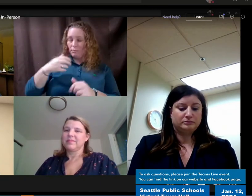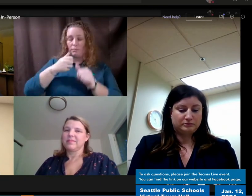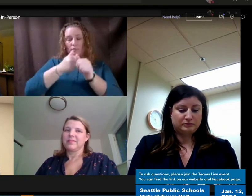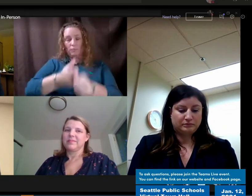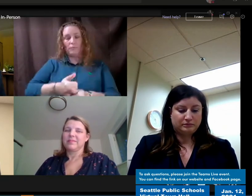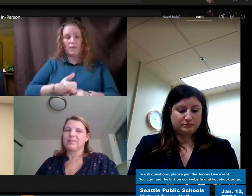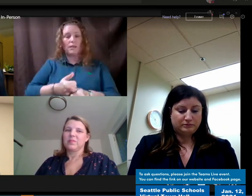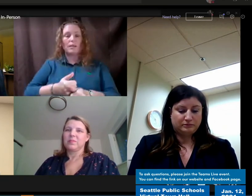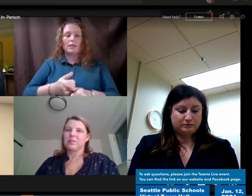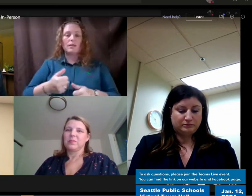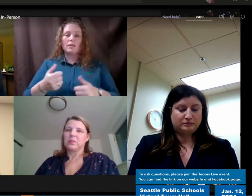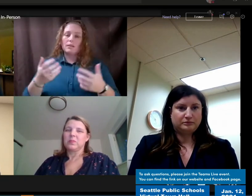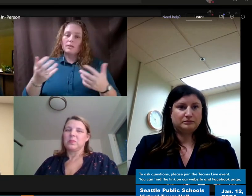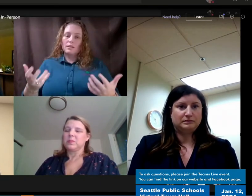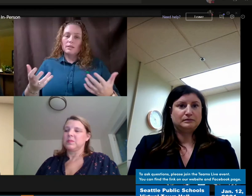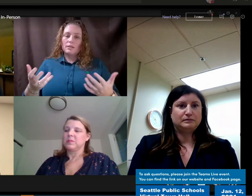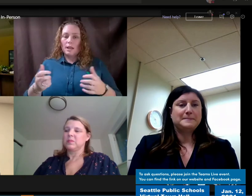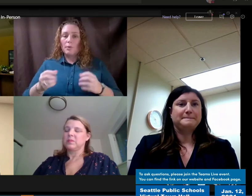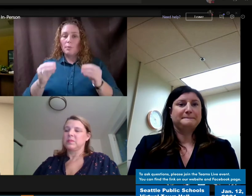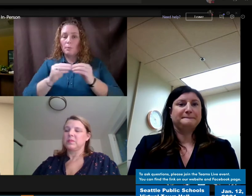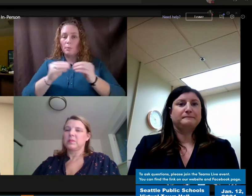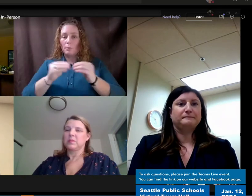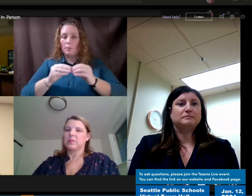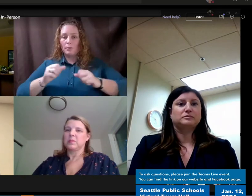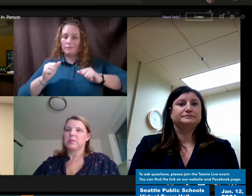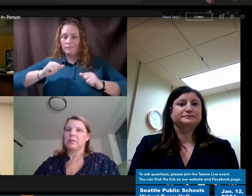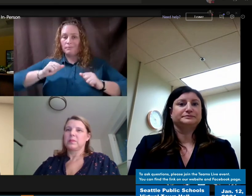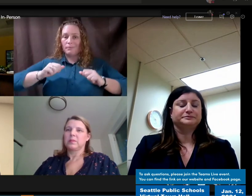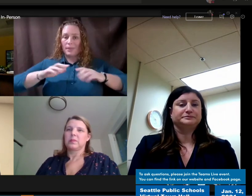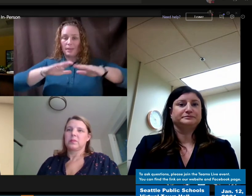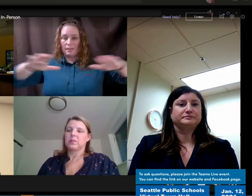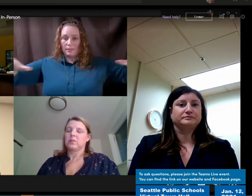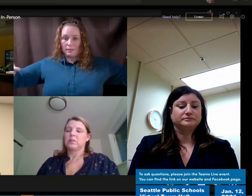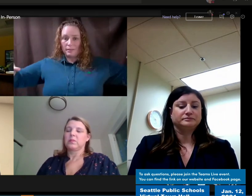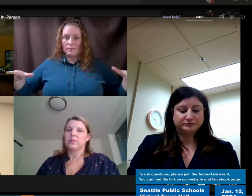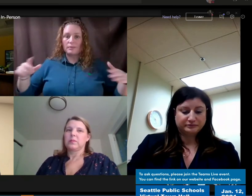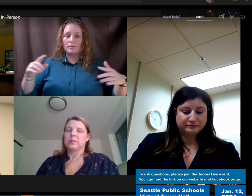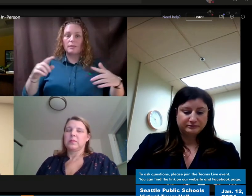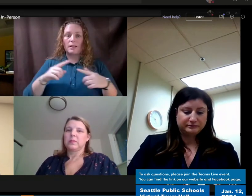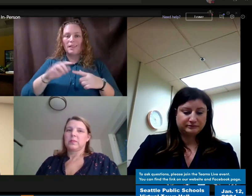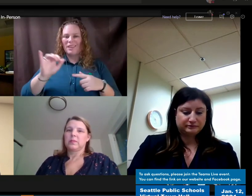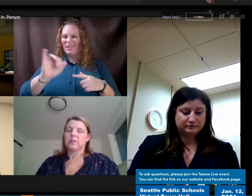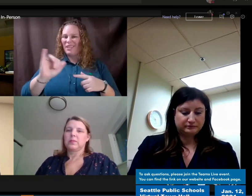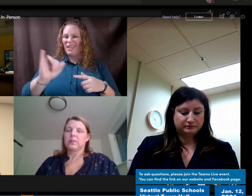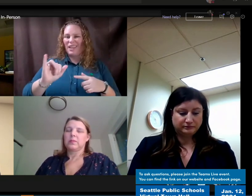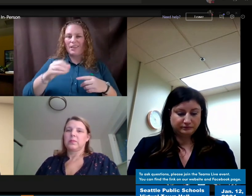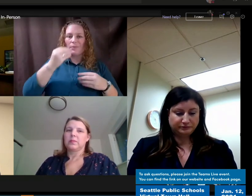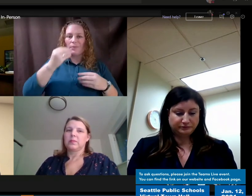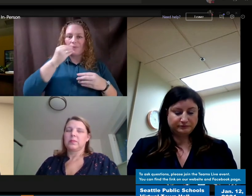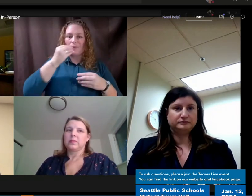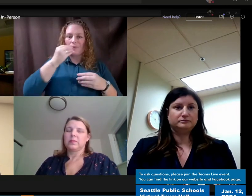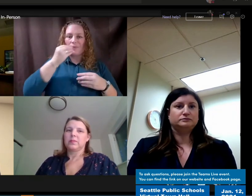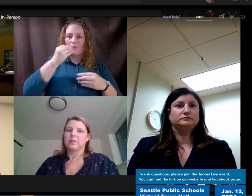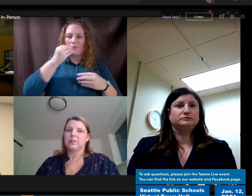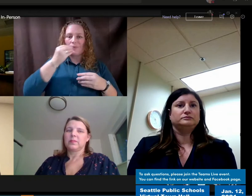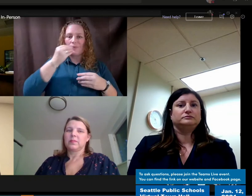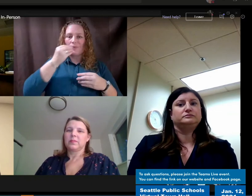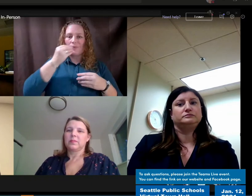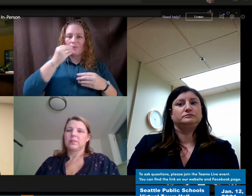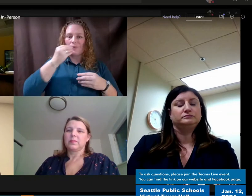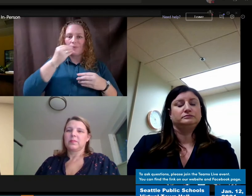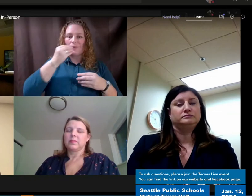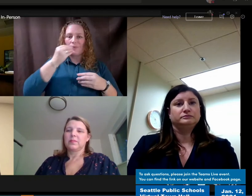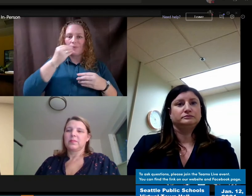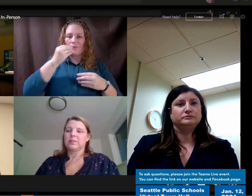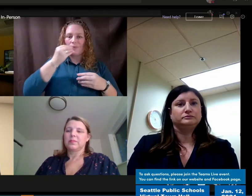larger spaces, as you know, anywhere from grocery stores to airports, you know, also have large spaces and airflow,